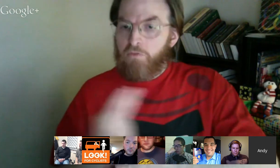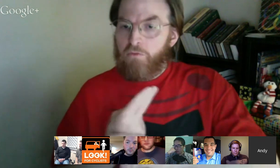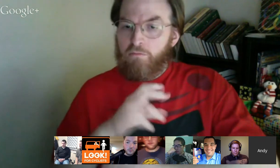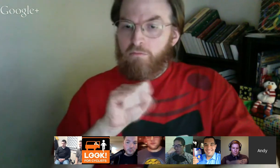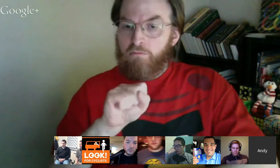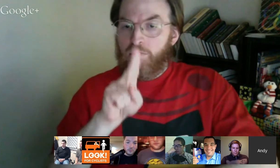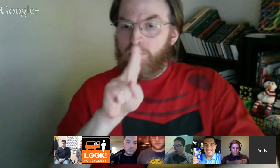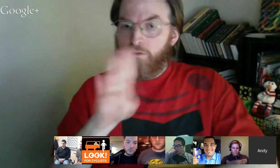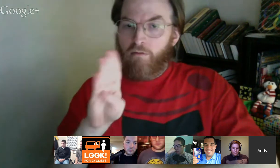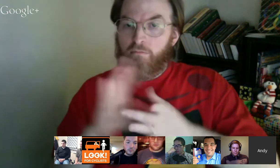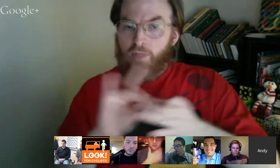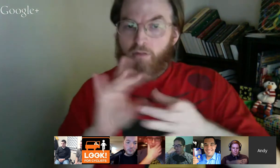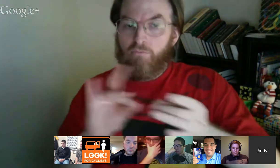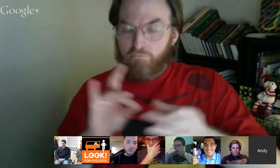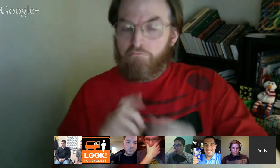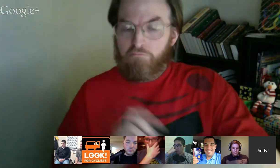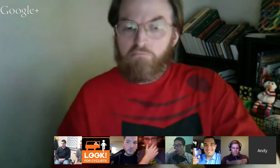On Netflix,